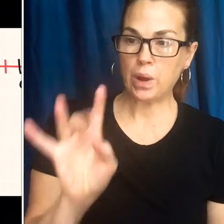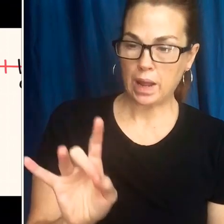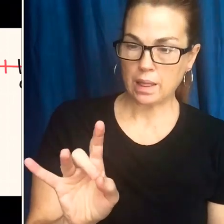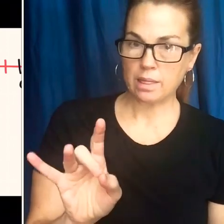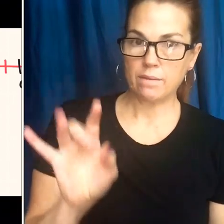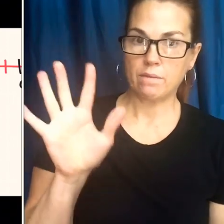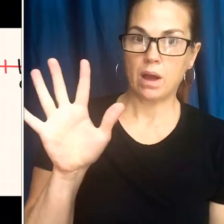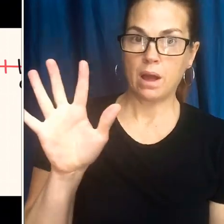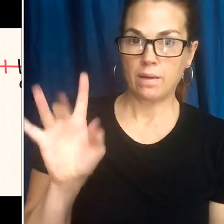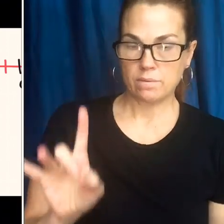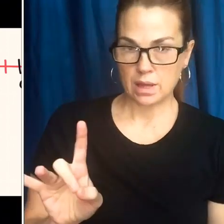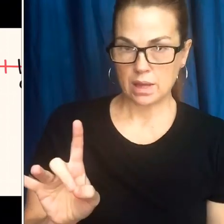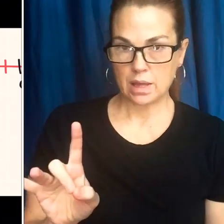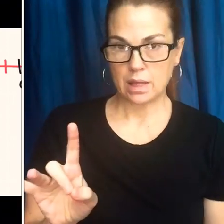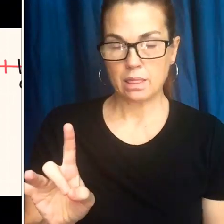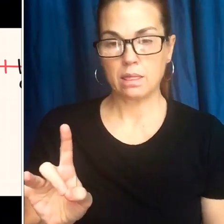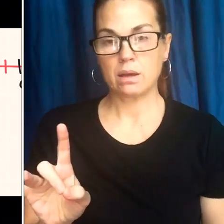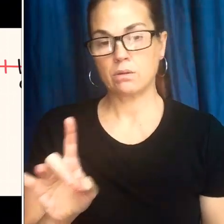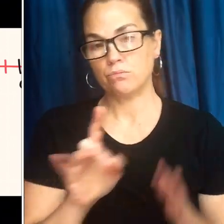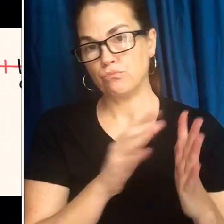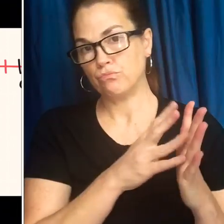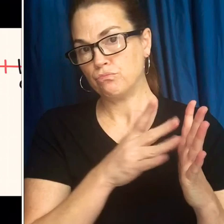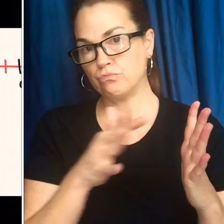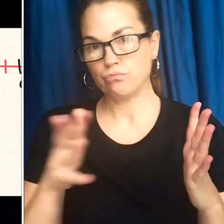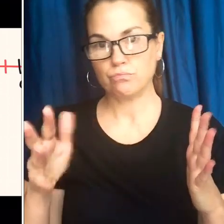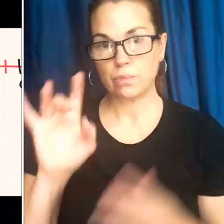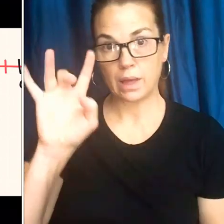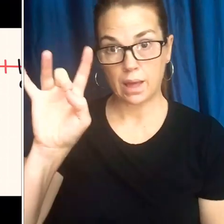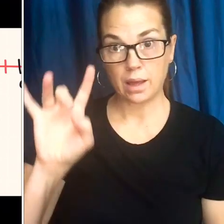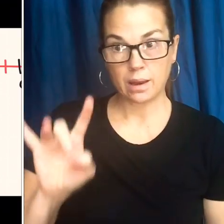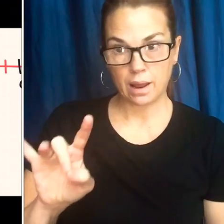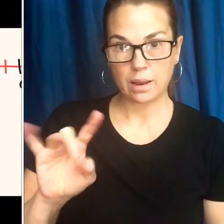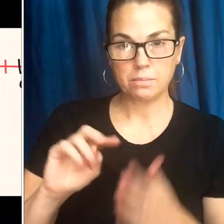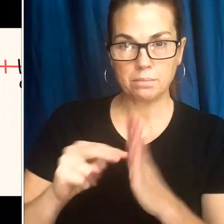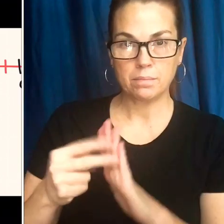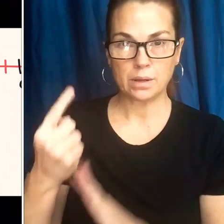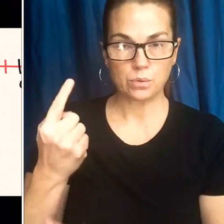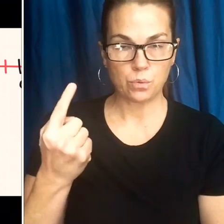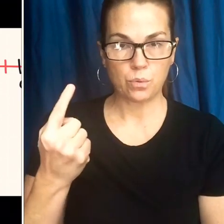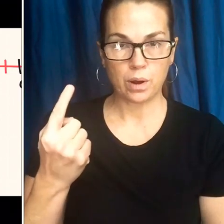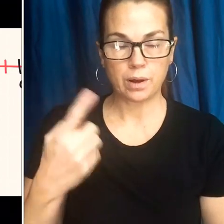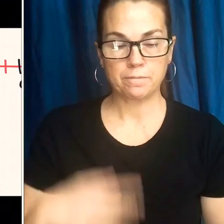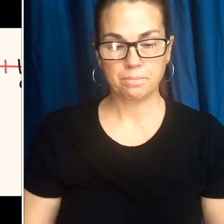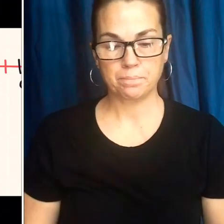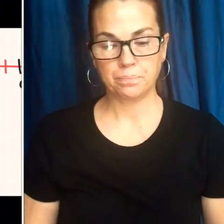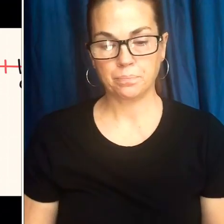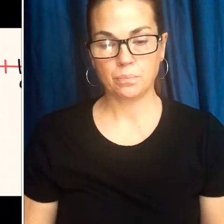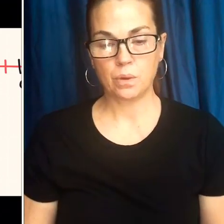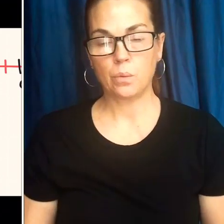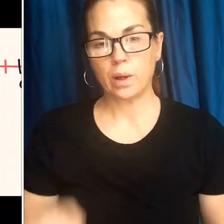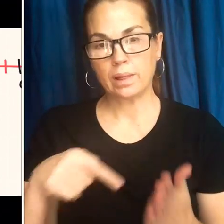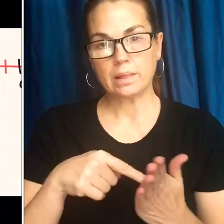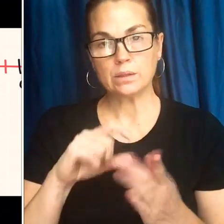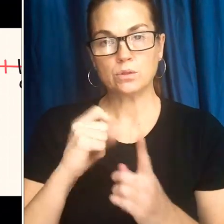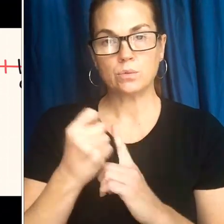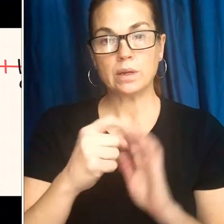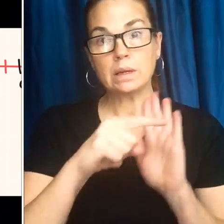negative 8/8 would be negative 1. So negative 3/8 would be right here.